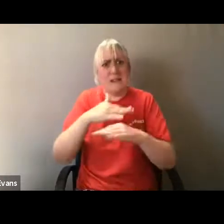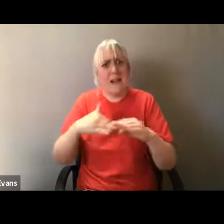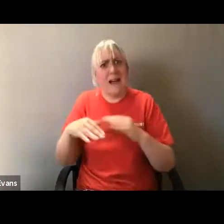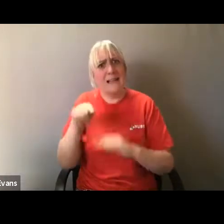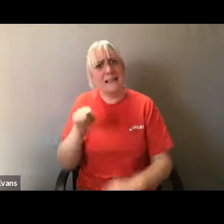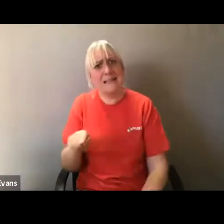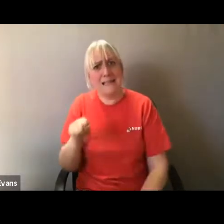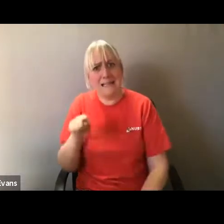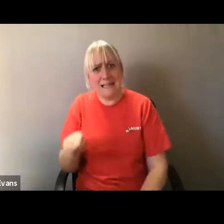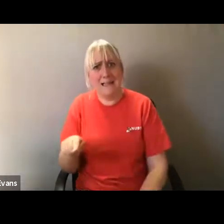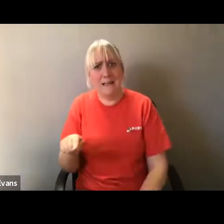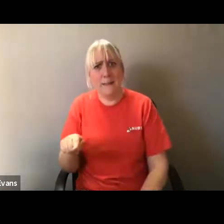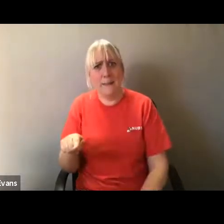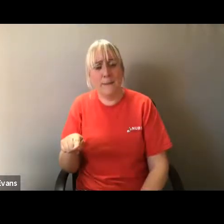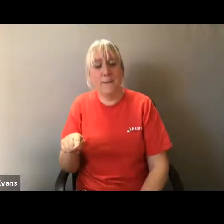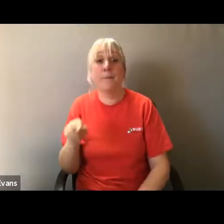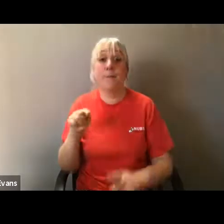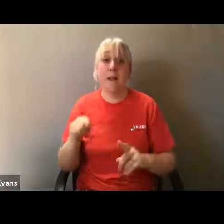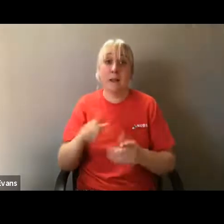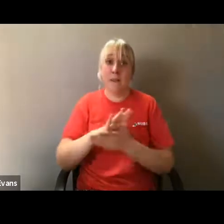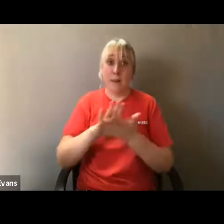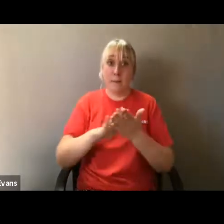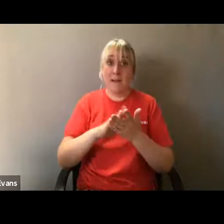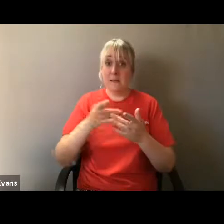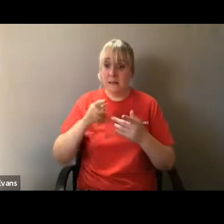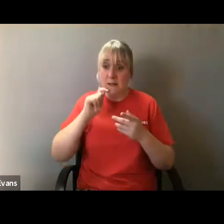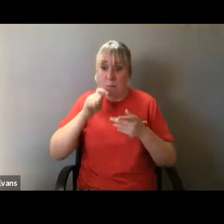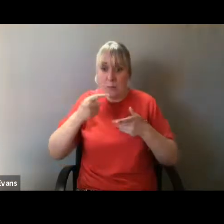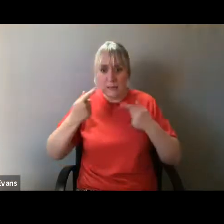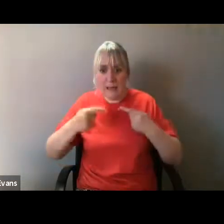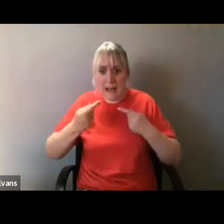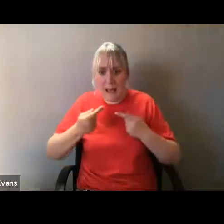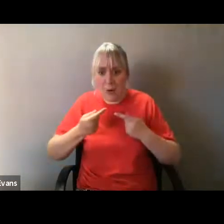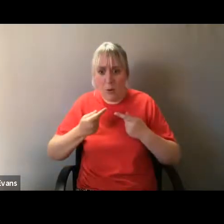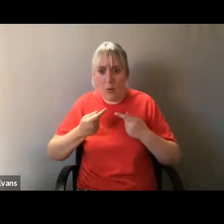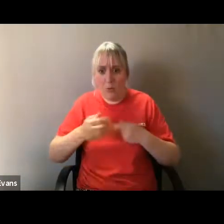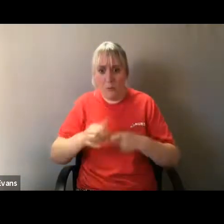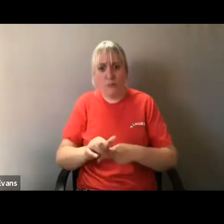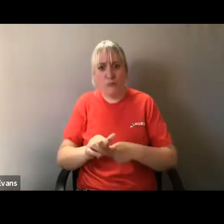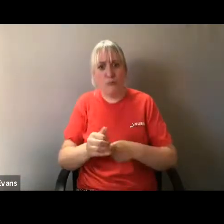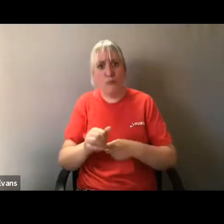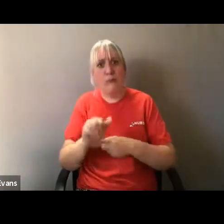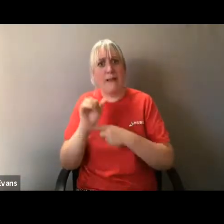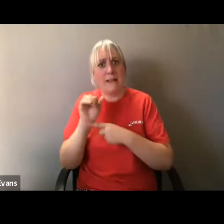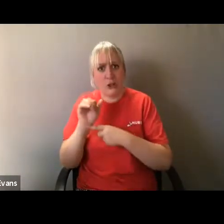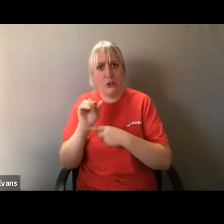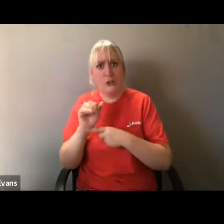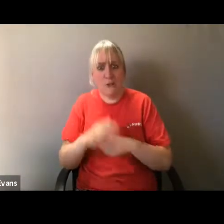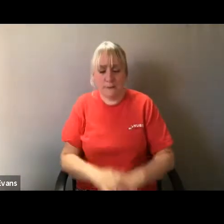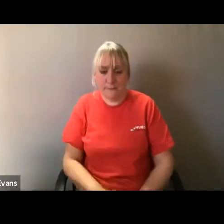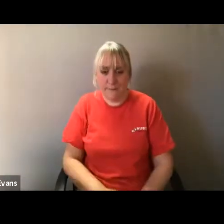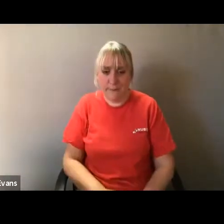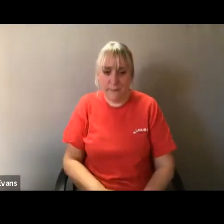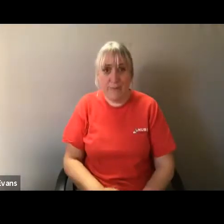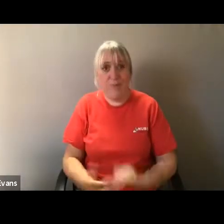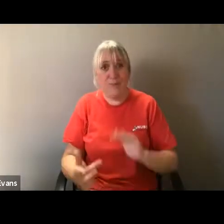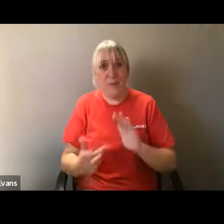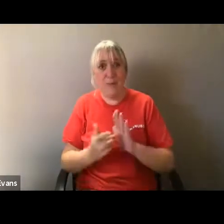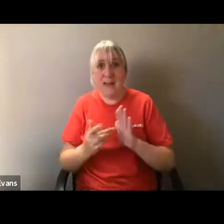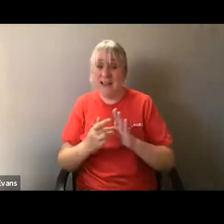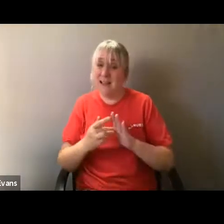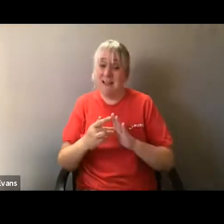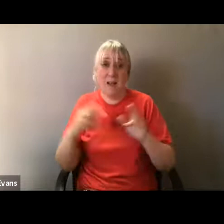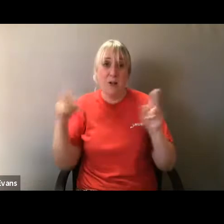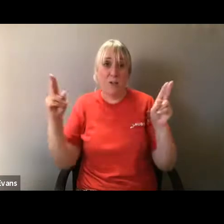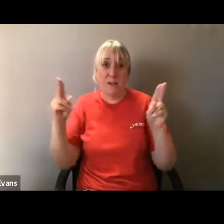that would also enable preventative measures to take place. The main one would be the reduction of inequality, but